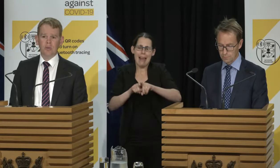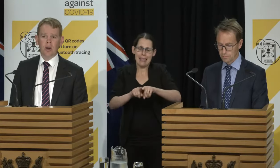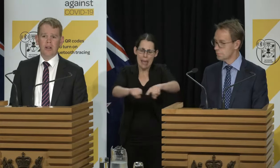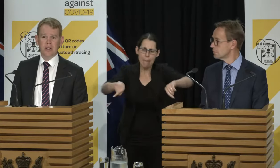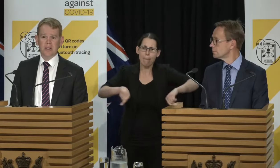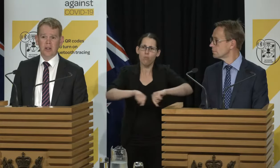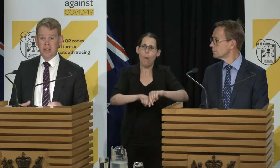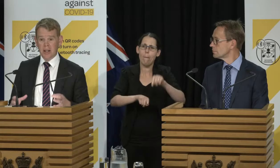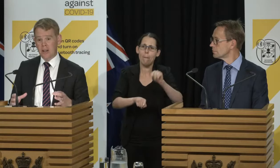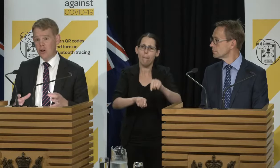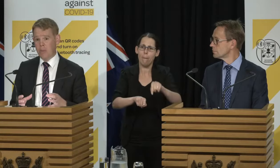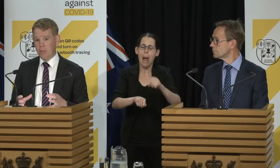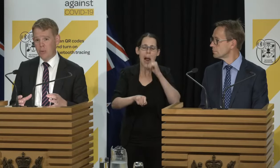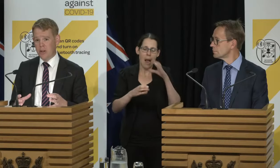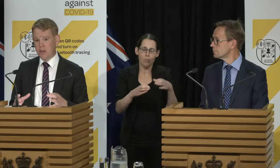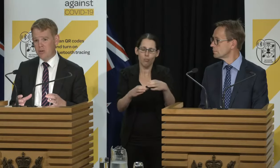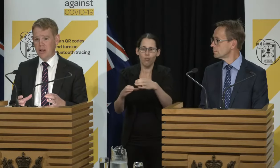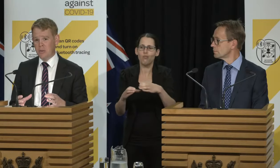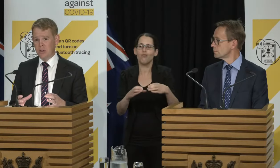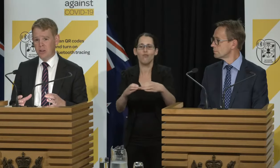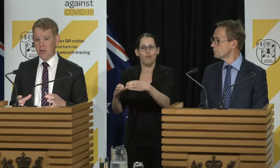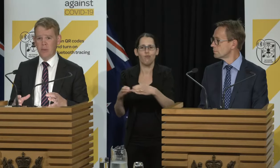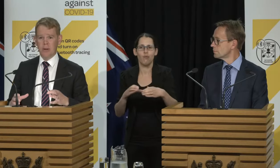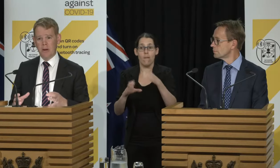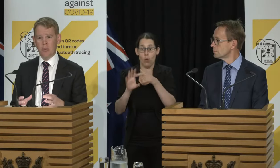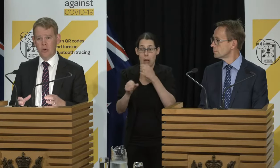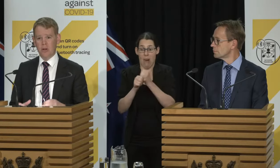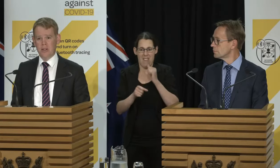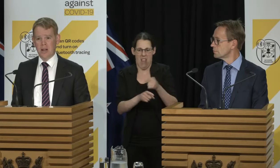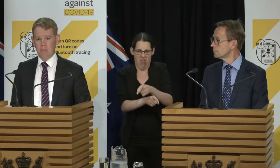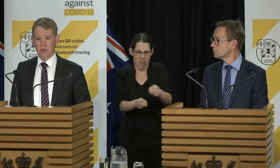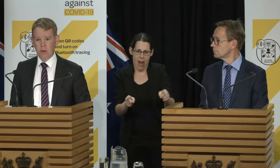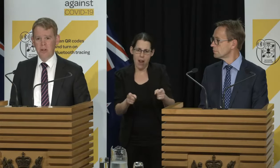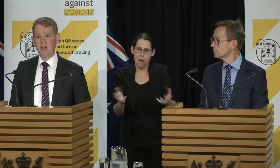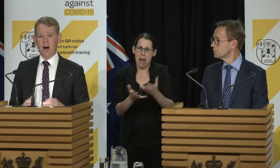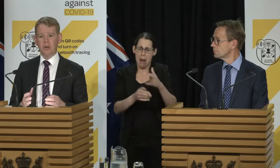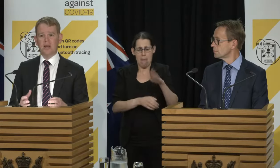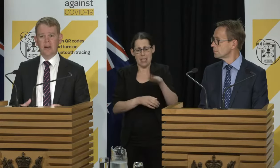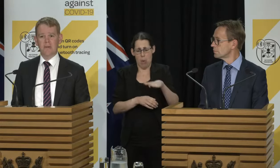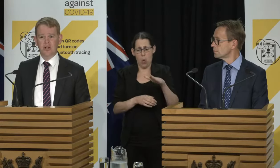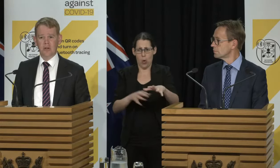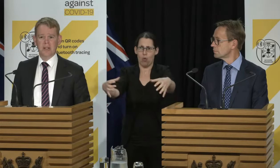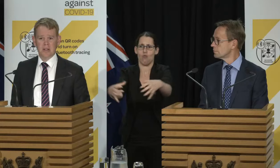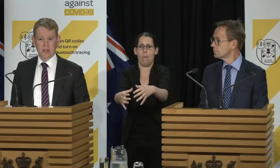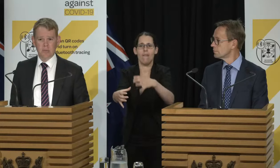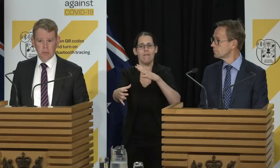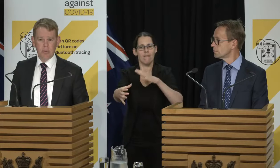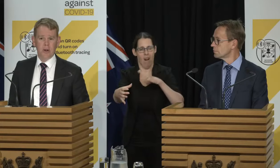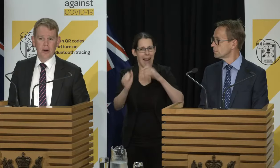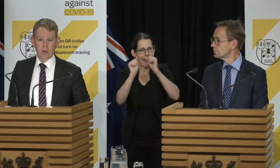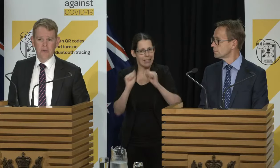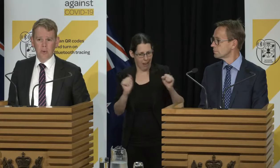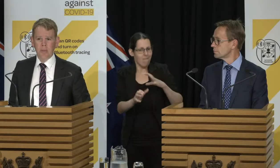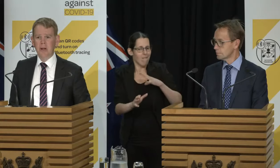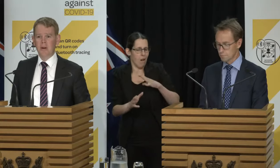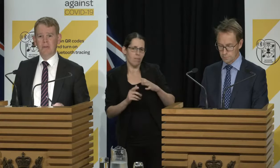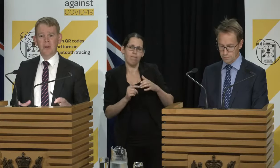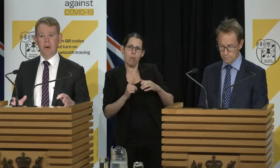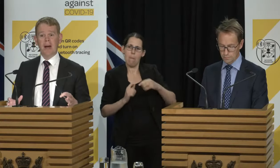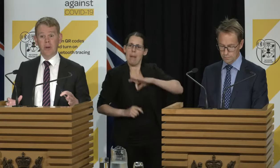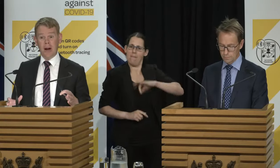shooting hoops while they're exercising, and the only people that they're interacting with in that time are the people who they're in the same room with. I would say that fresh air and exercise is probably quite good for